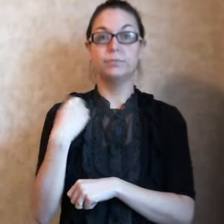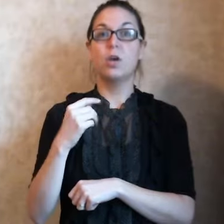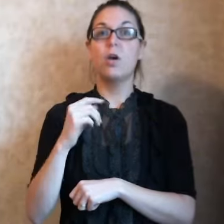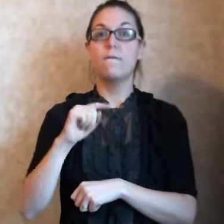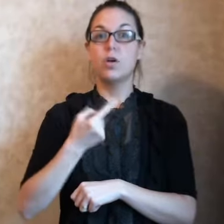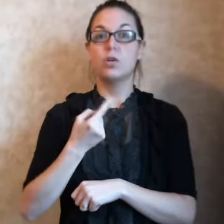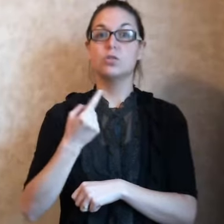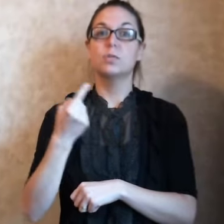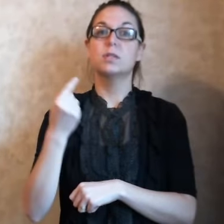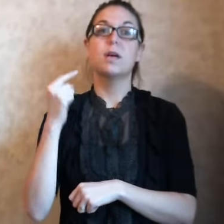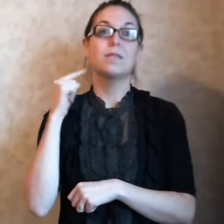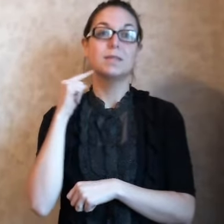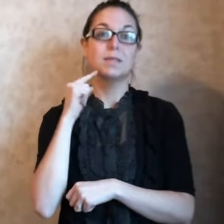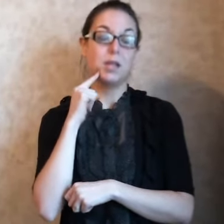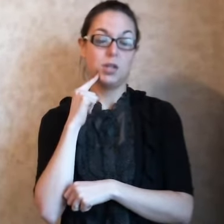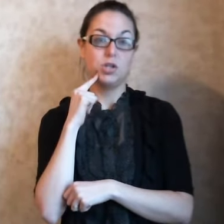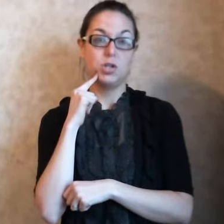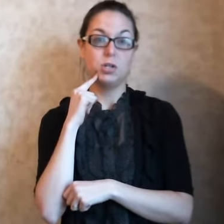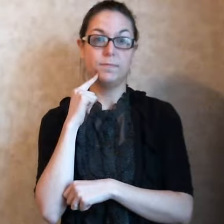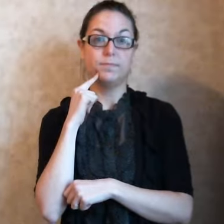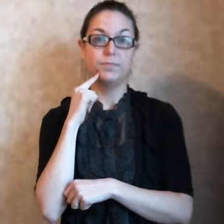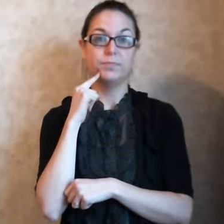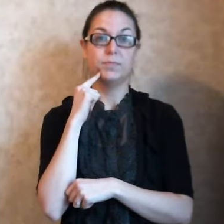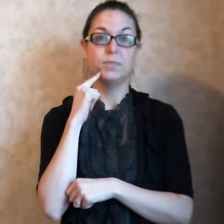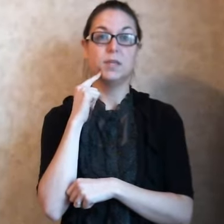throat, and the side of the face.